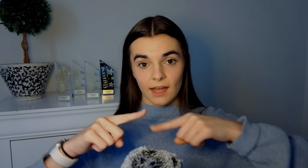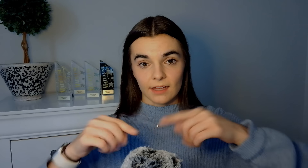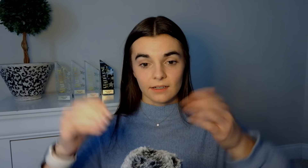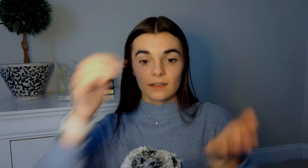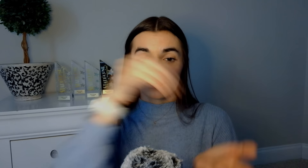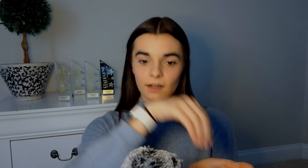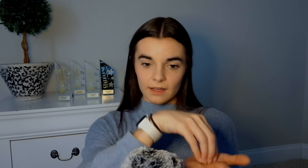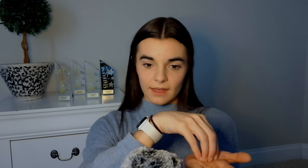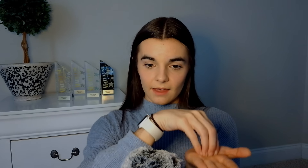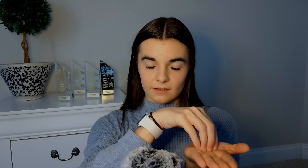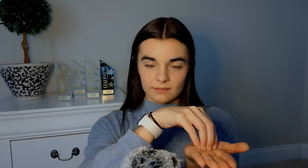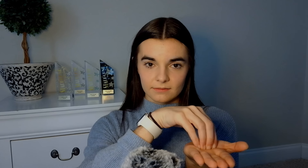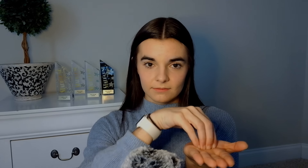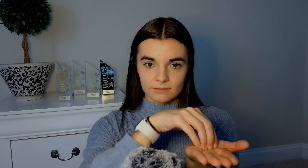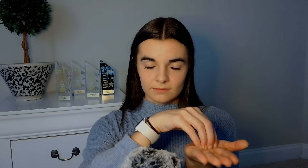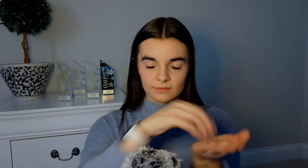sign again,